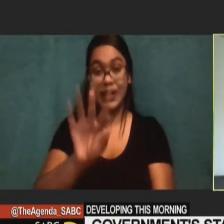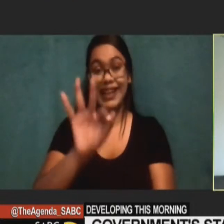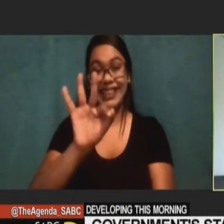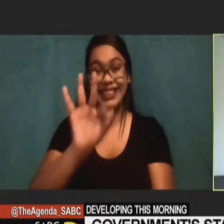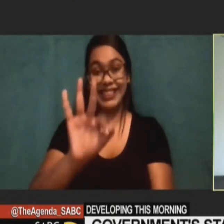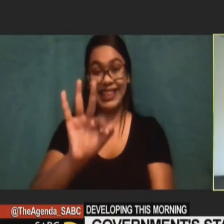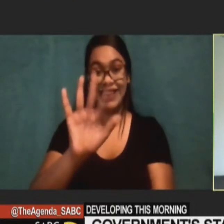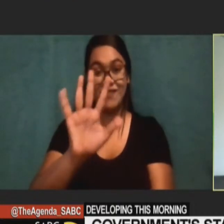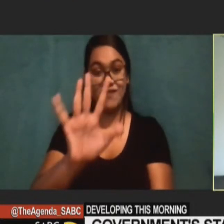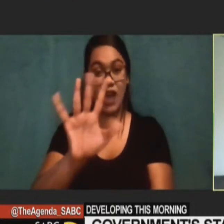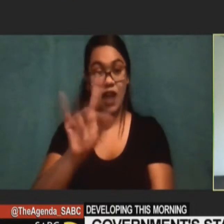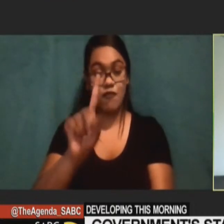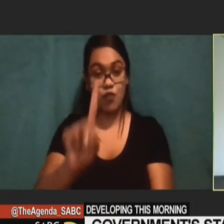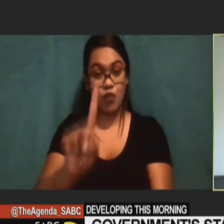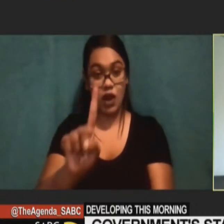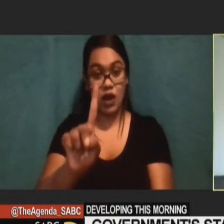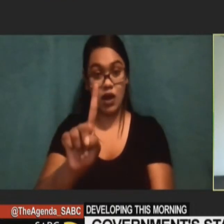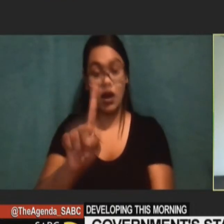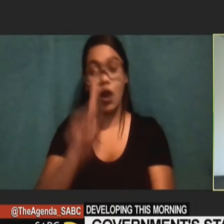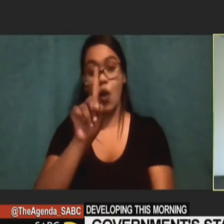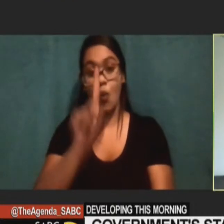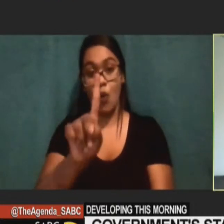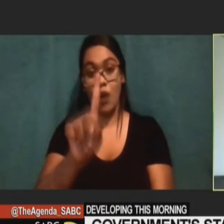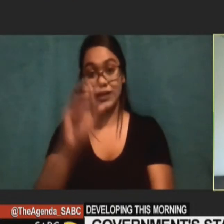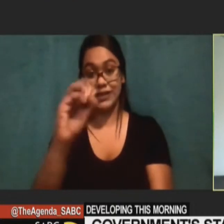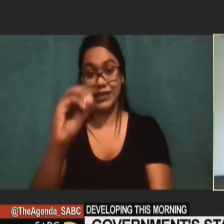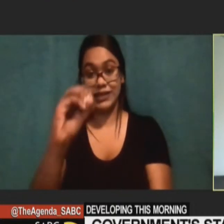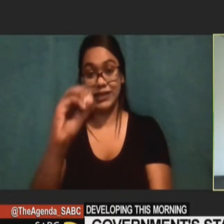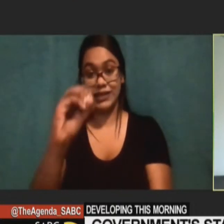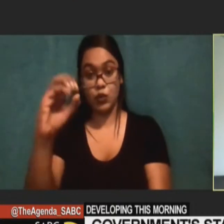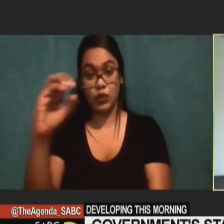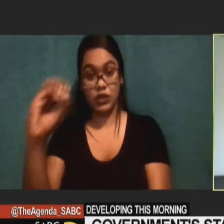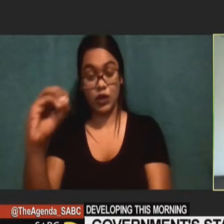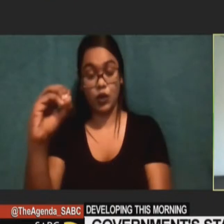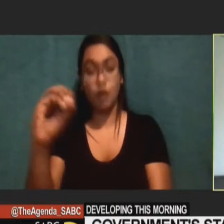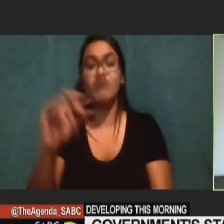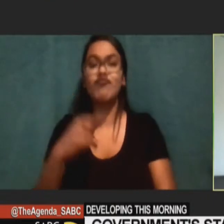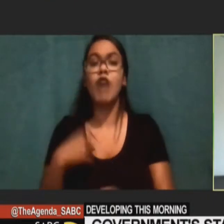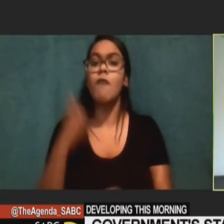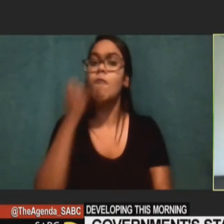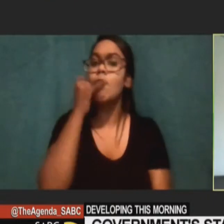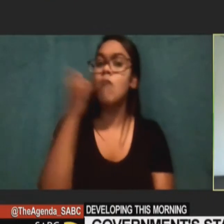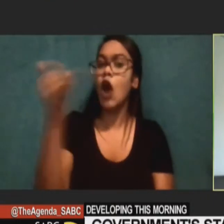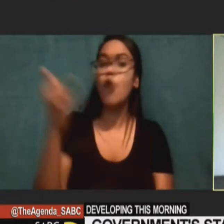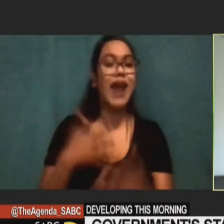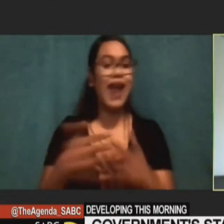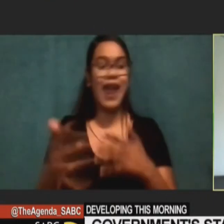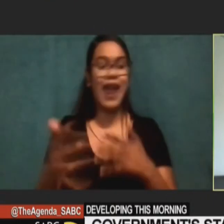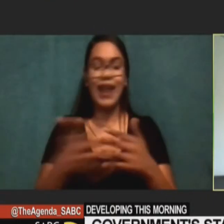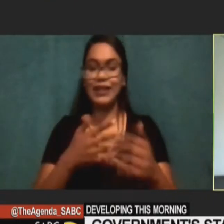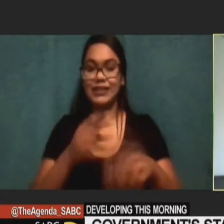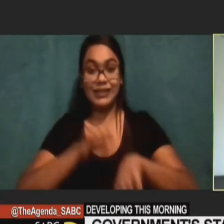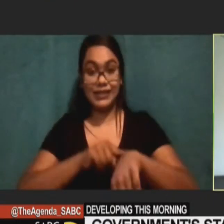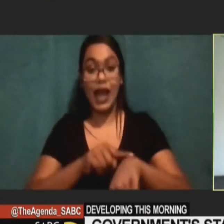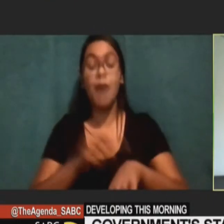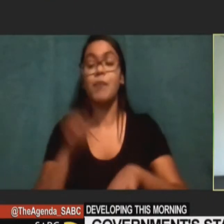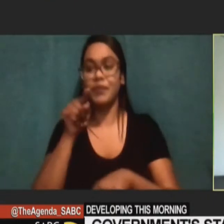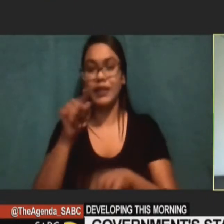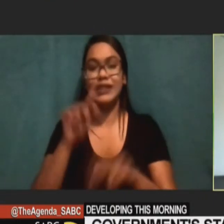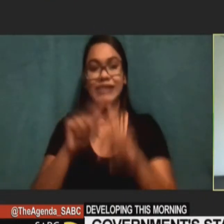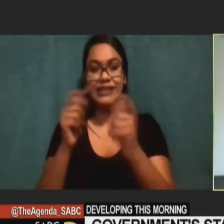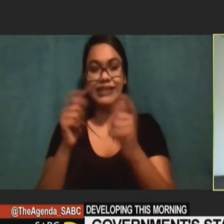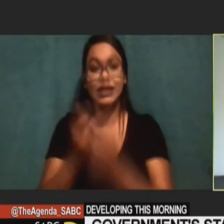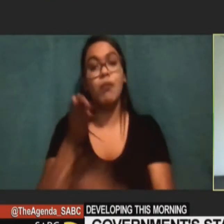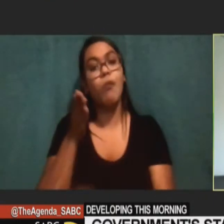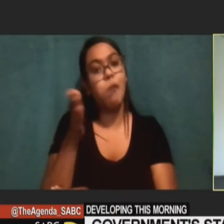012-351 1000. You can call us around the clock. Our consular services team is on